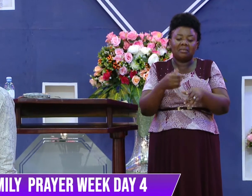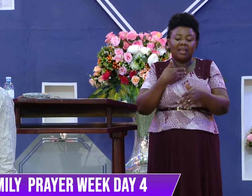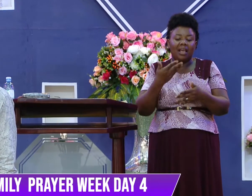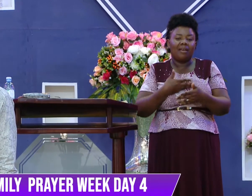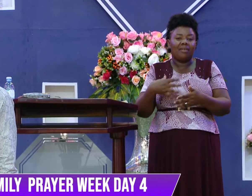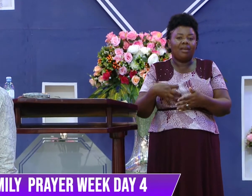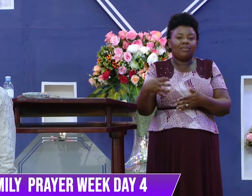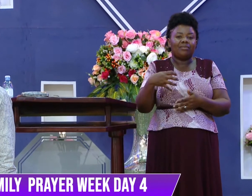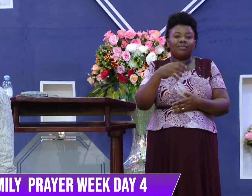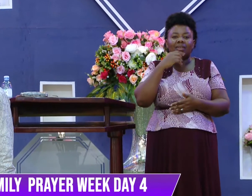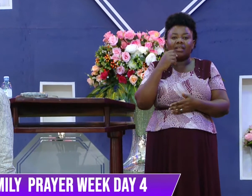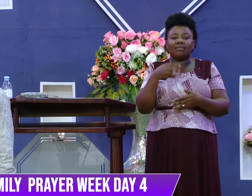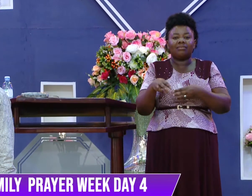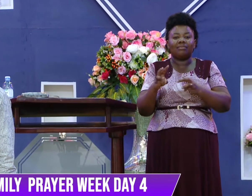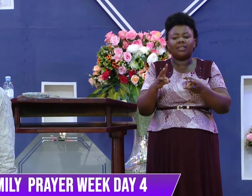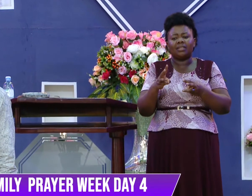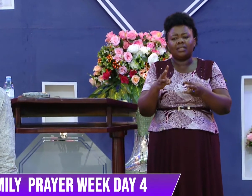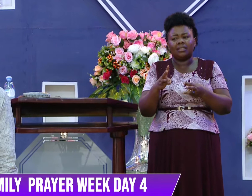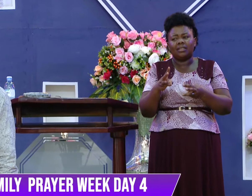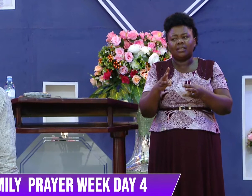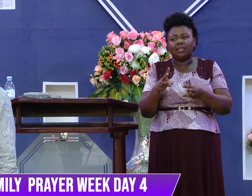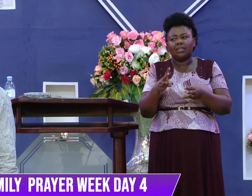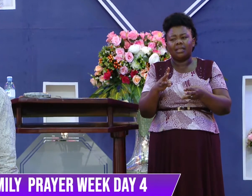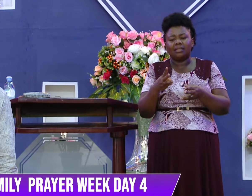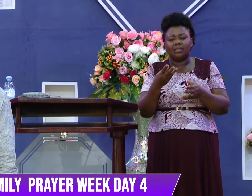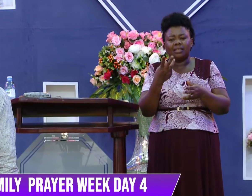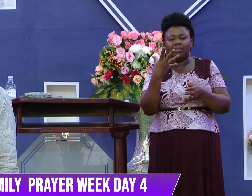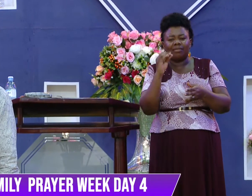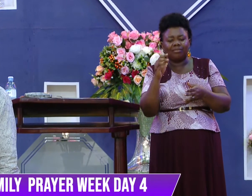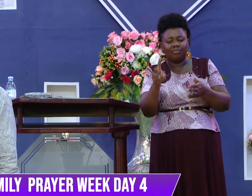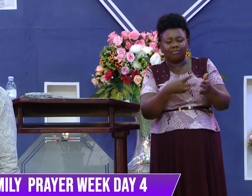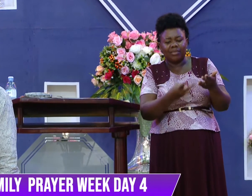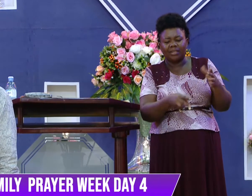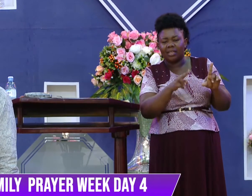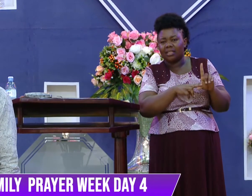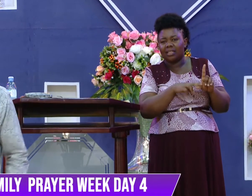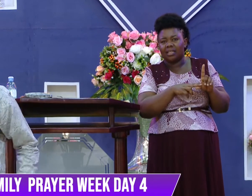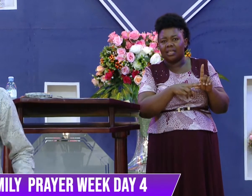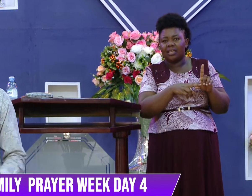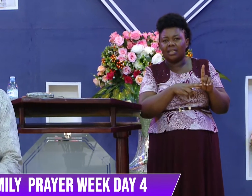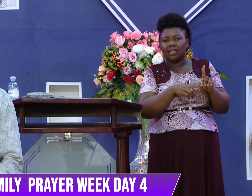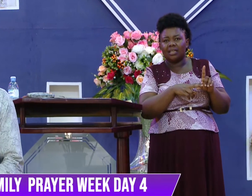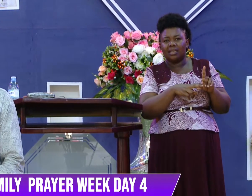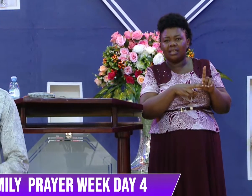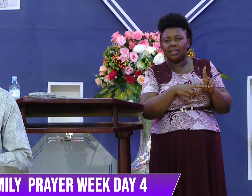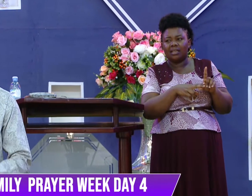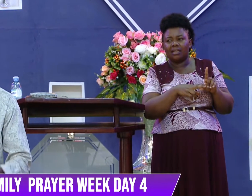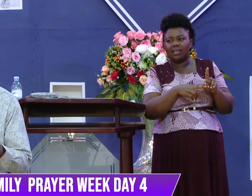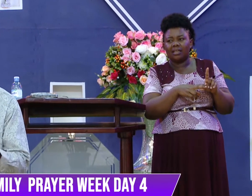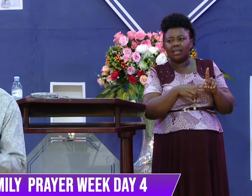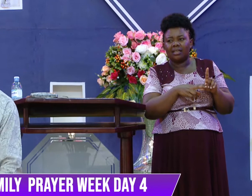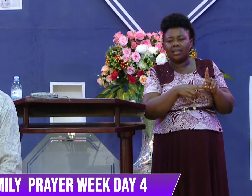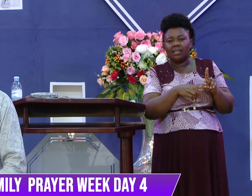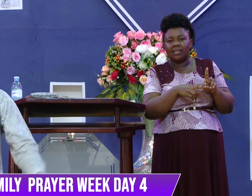also grasped the way of the rich man. The 500 coin fell in the chair. And